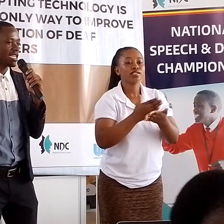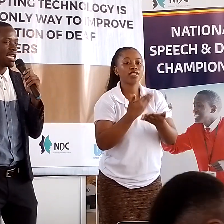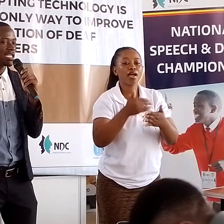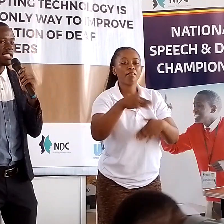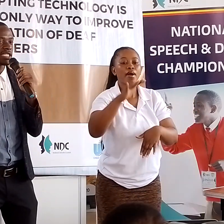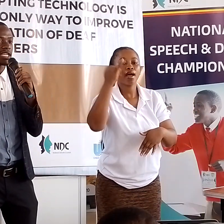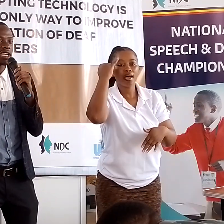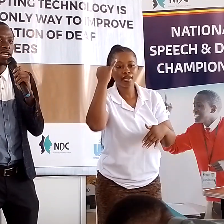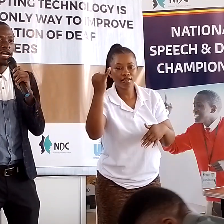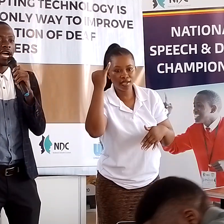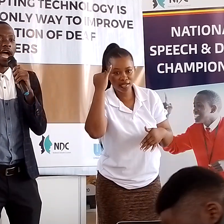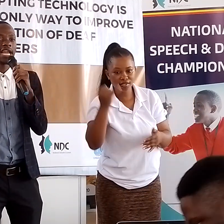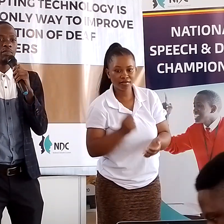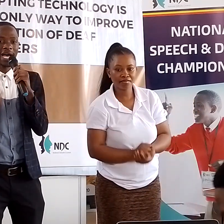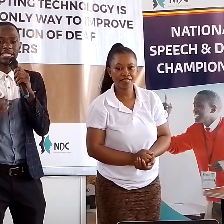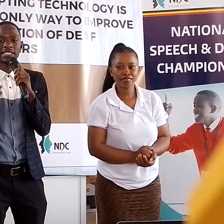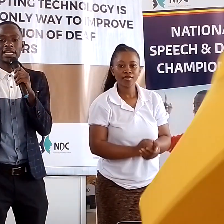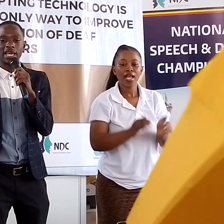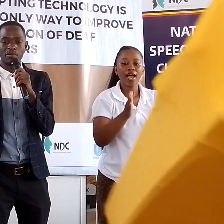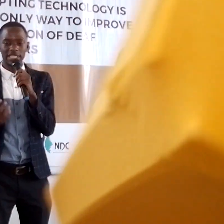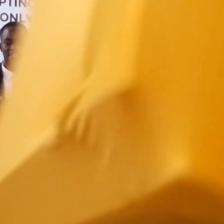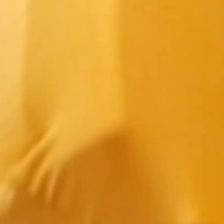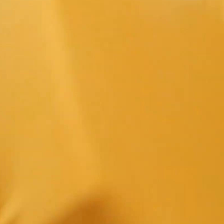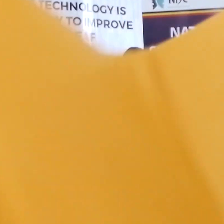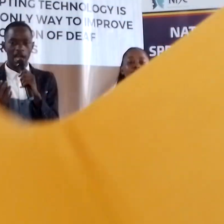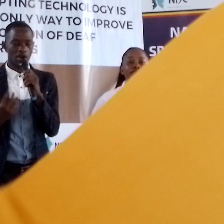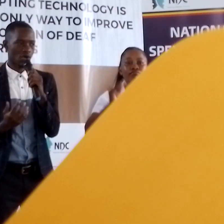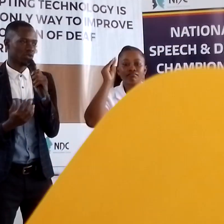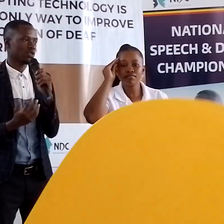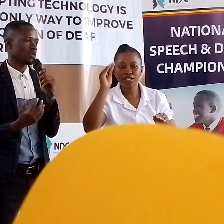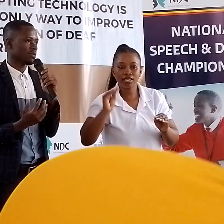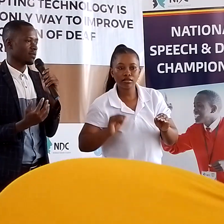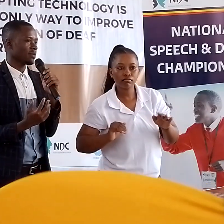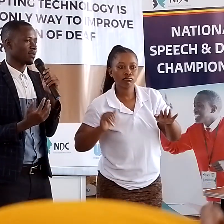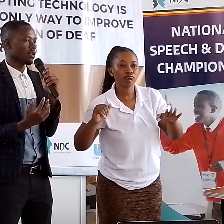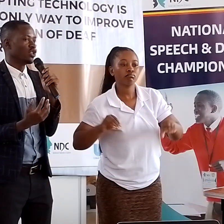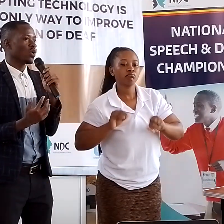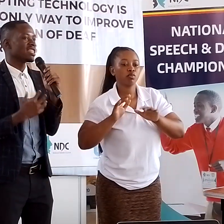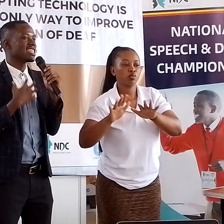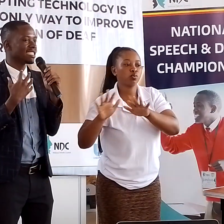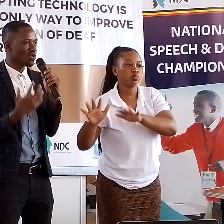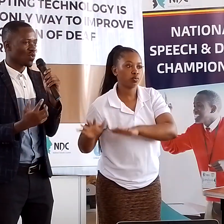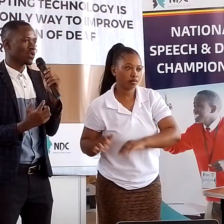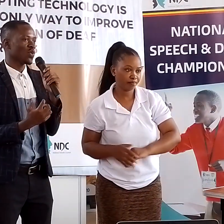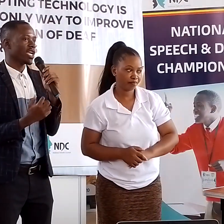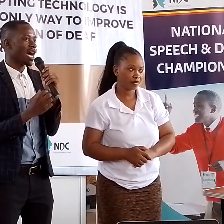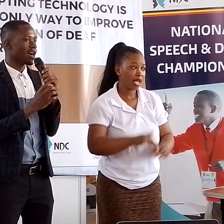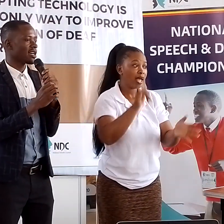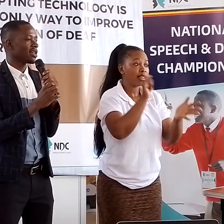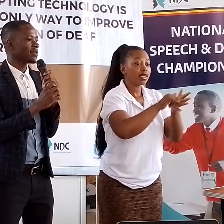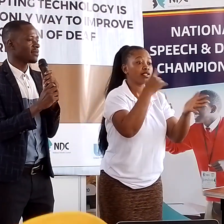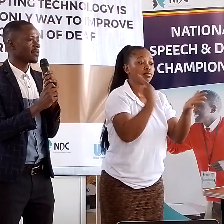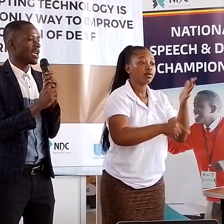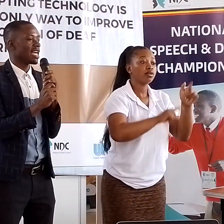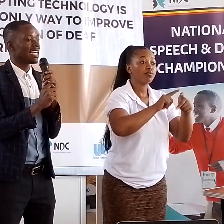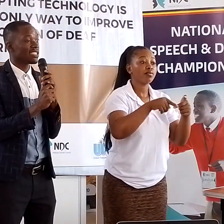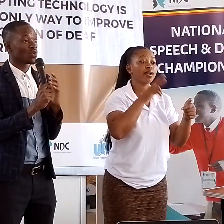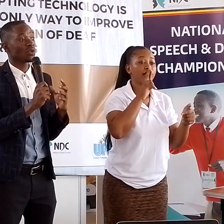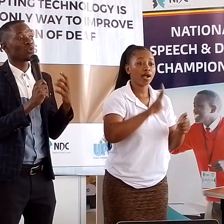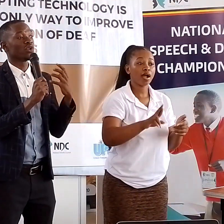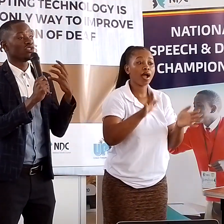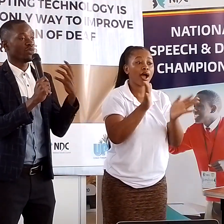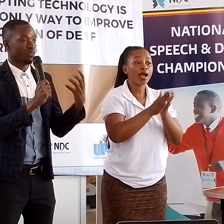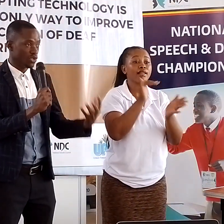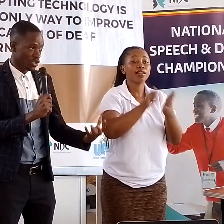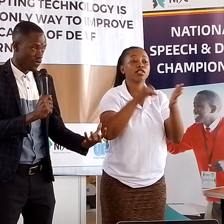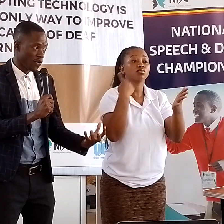their ideas and pass the message across. So that is what we are, and that is